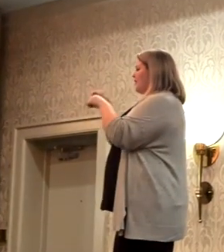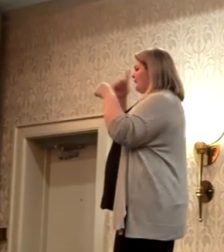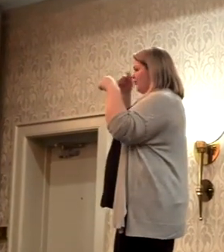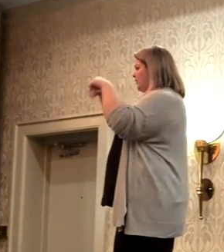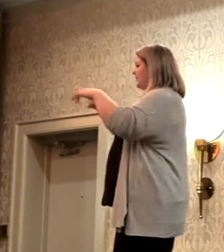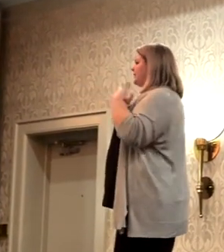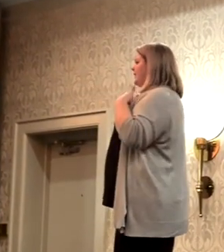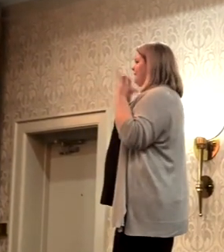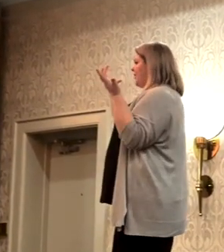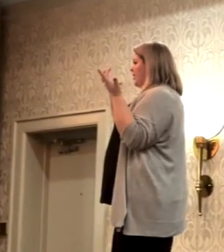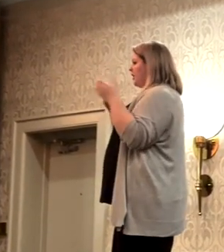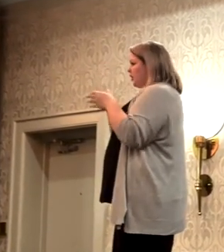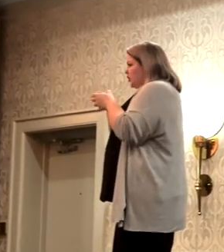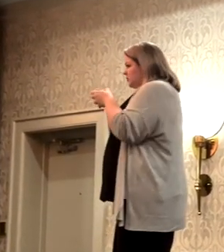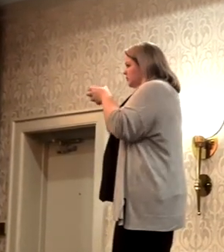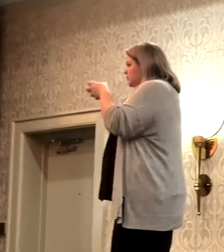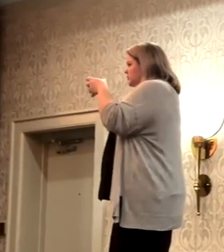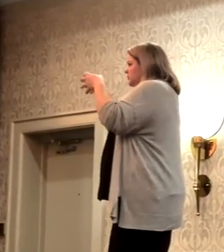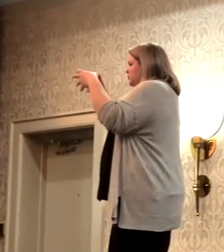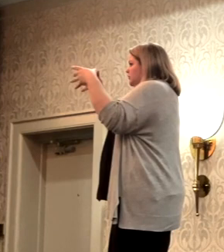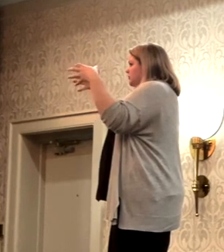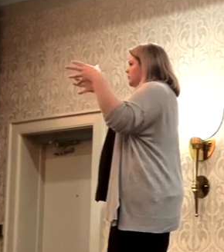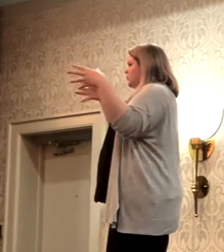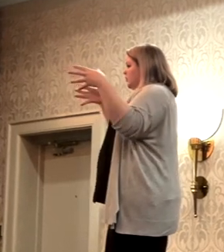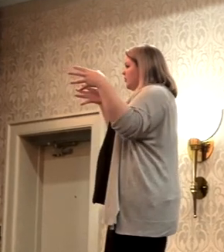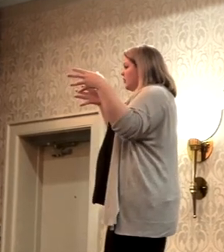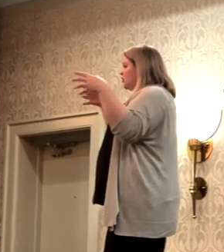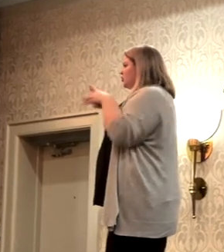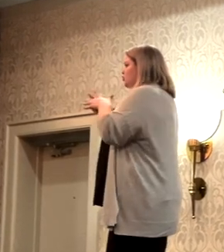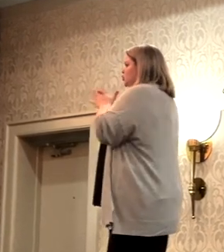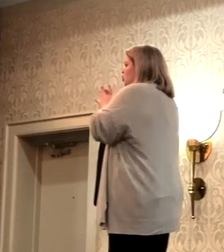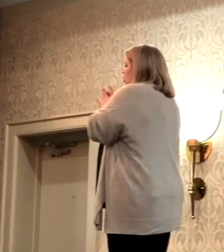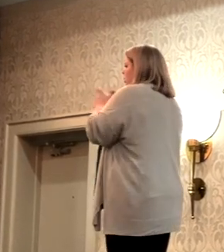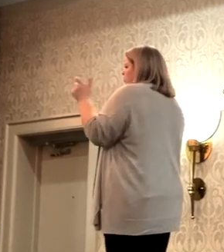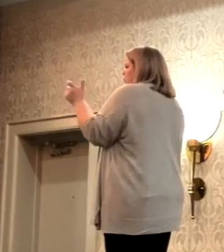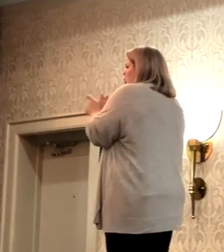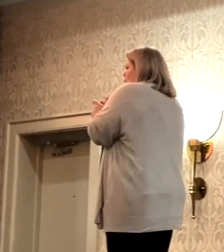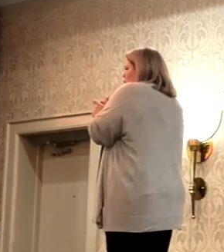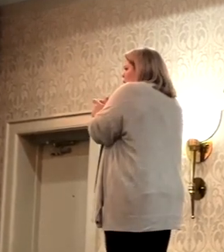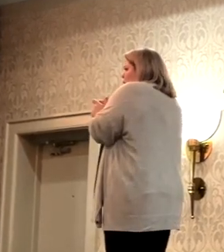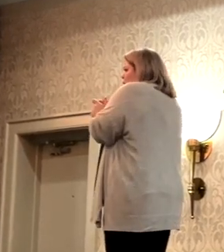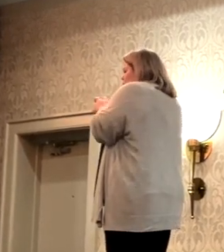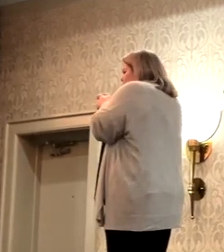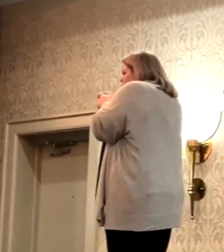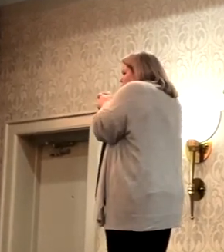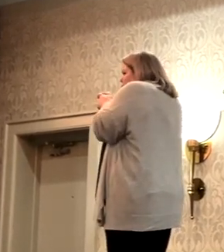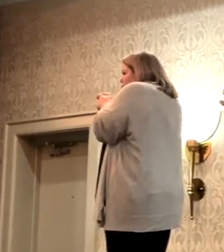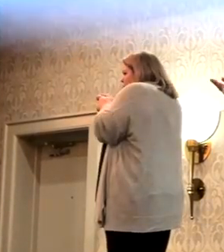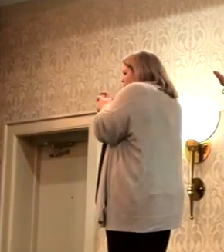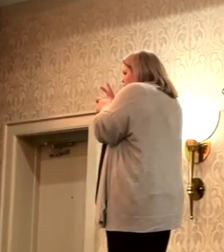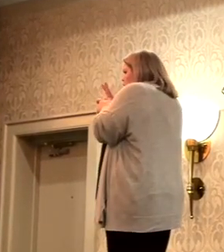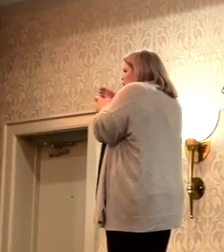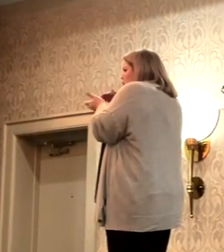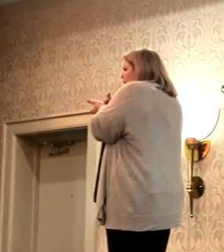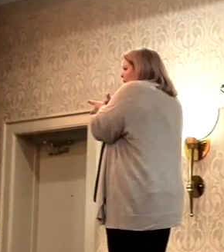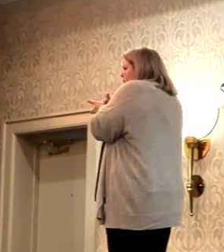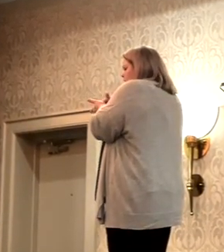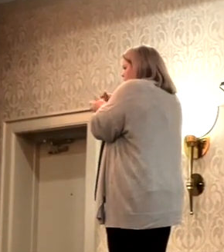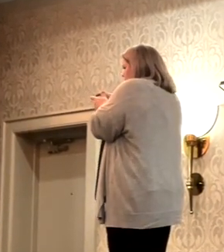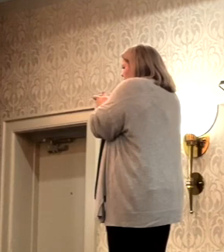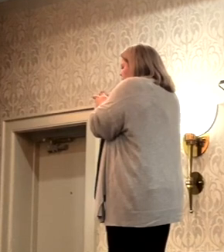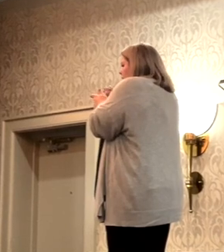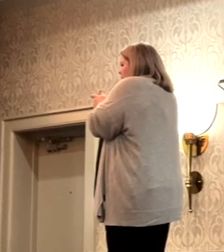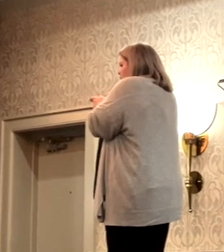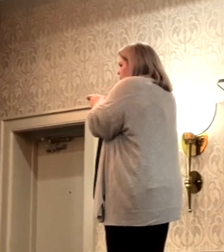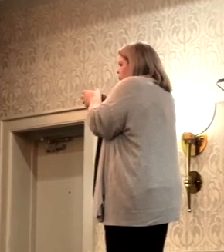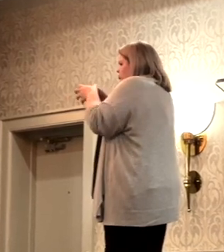grown, as Dean Brown suggested, from very humble beginnings in 2000 into what it is today, in no